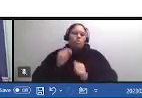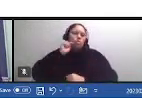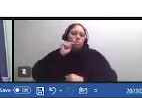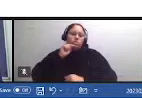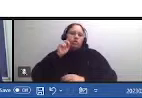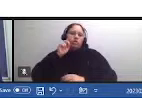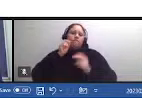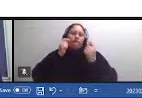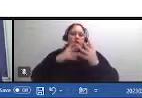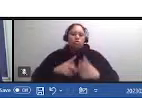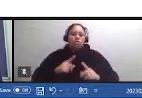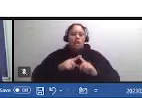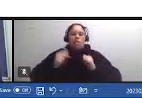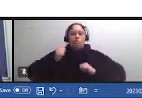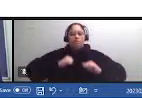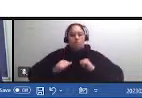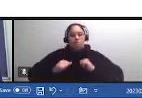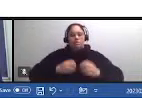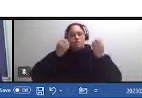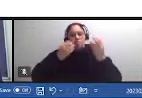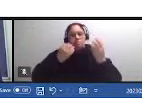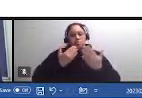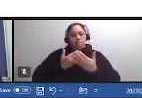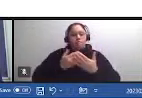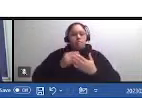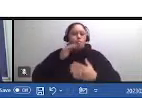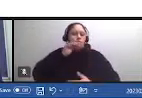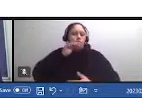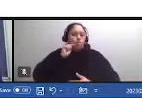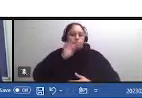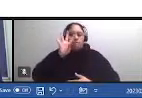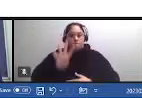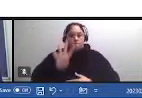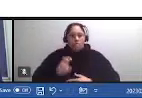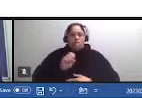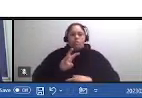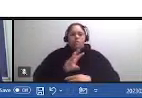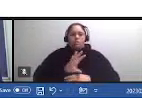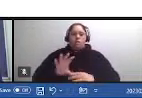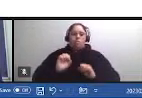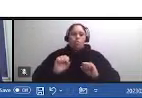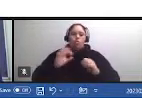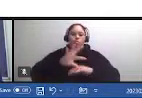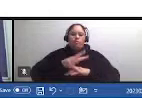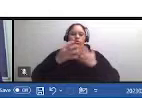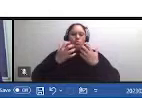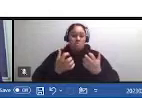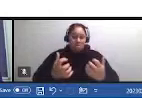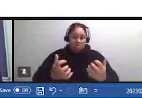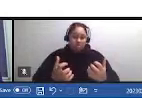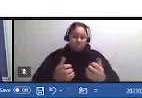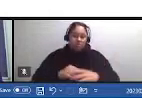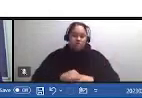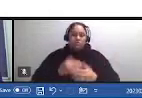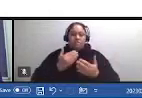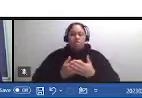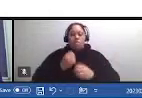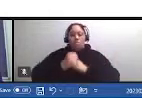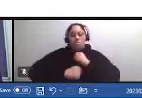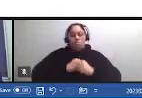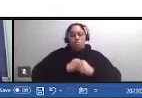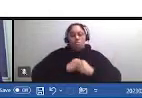on the quarterly financial and performance information for the fourth quarter of the Western Cape Provincial Parliament for